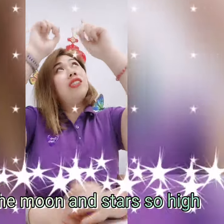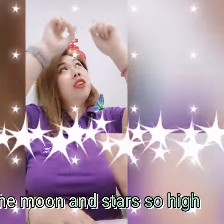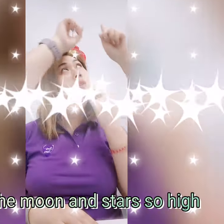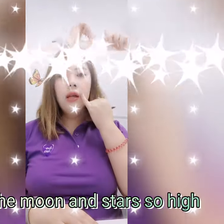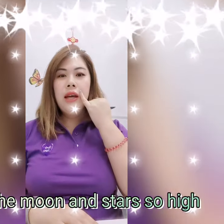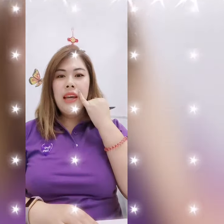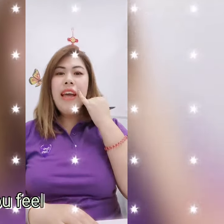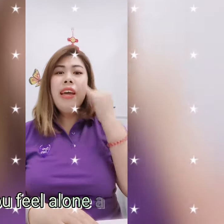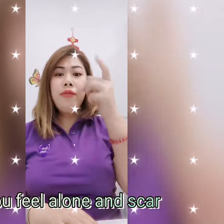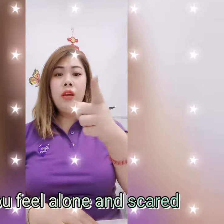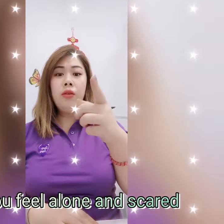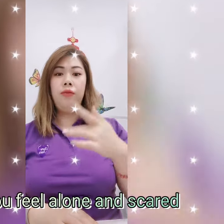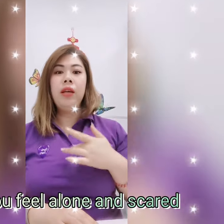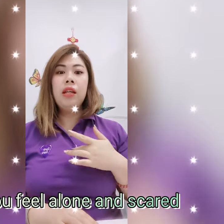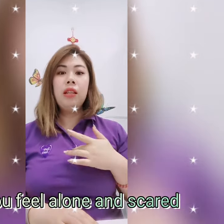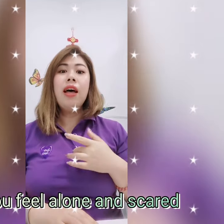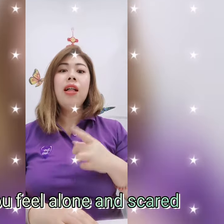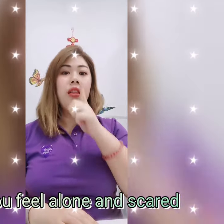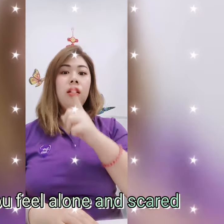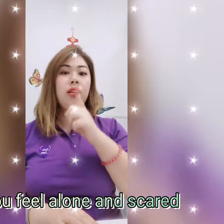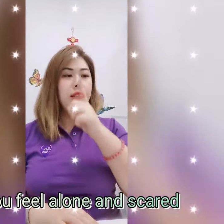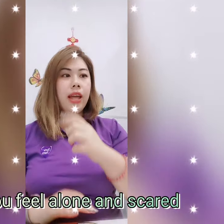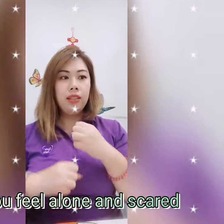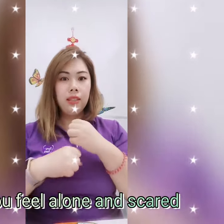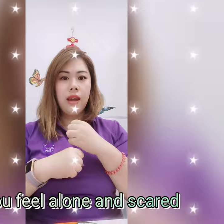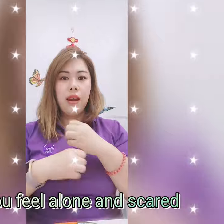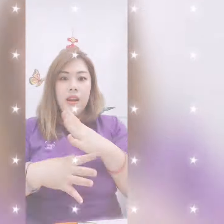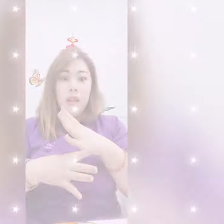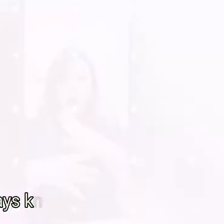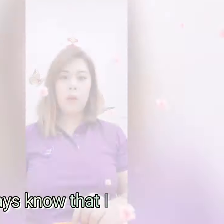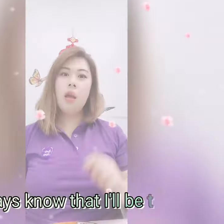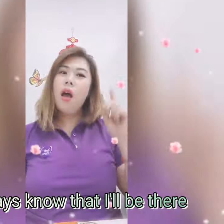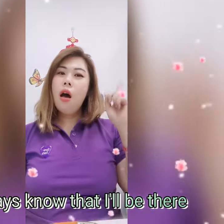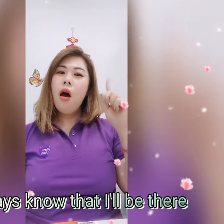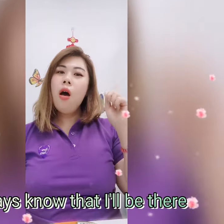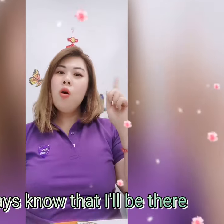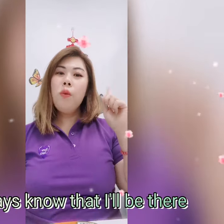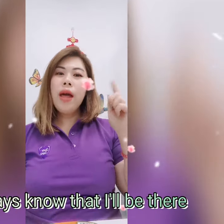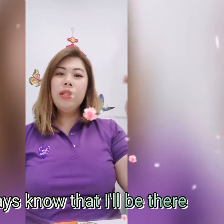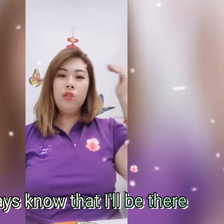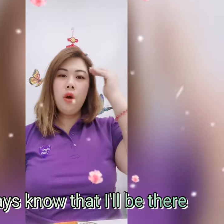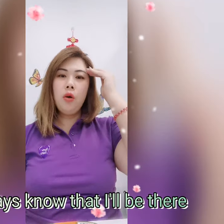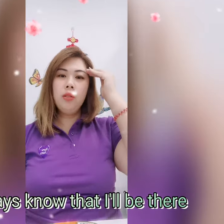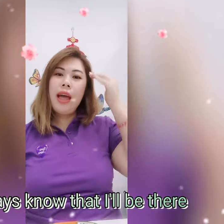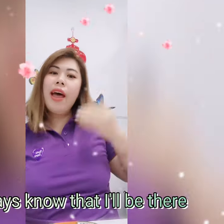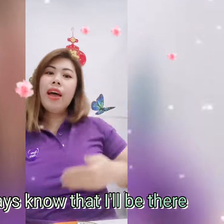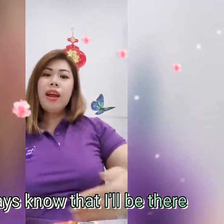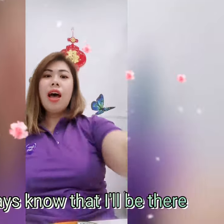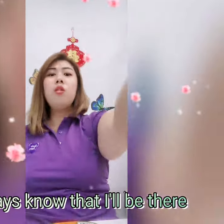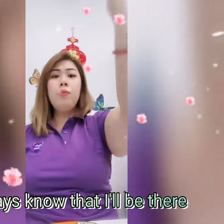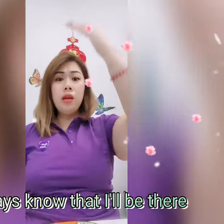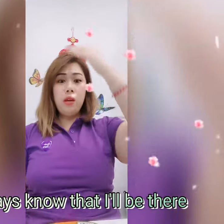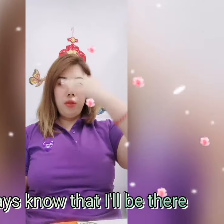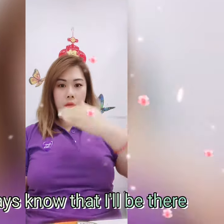so high. If you feel alone and scared, always know that I'll be